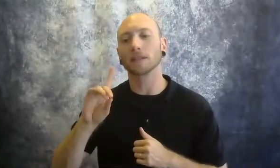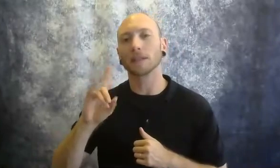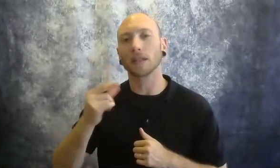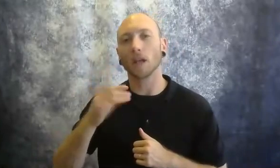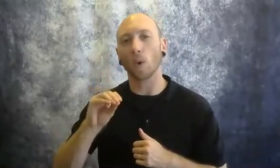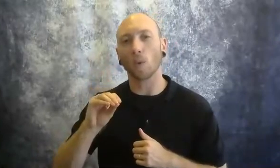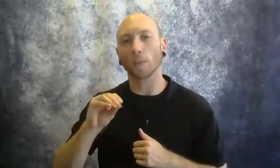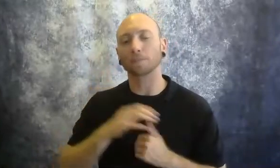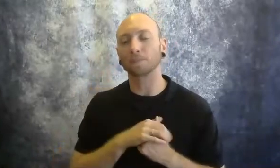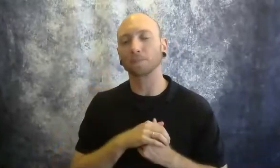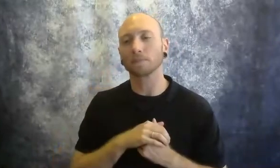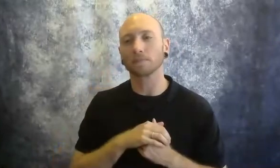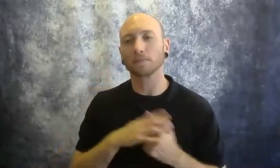and in Mission Viejo. And I